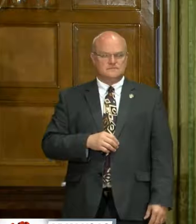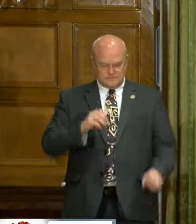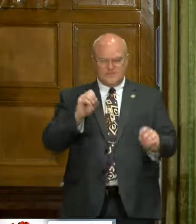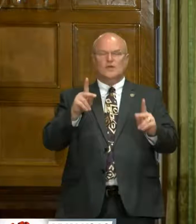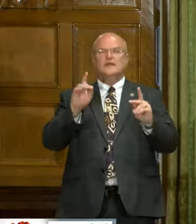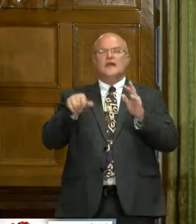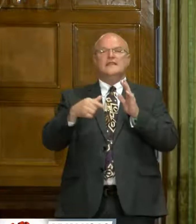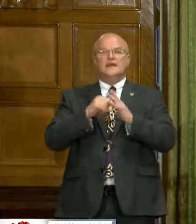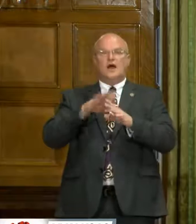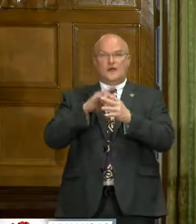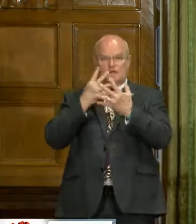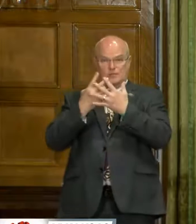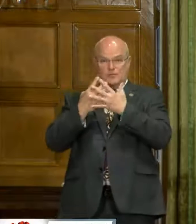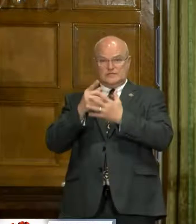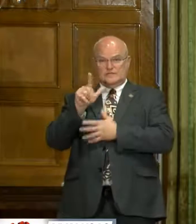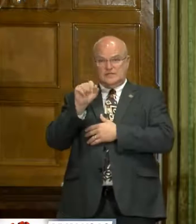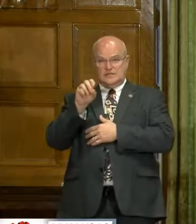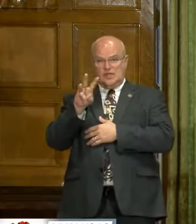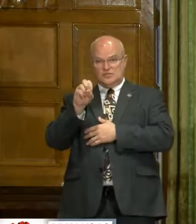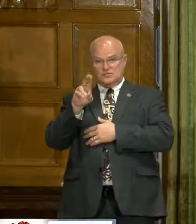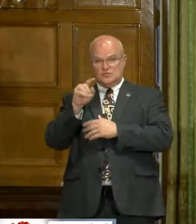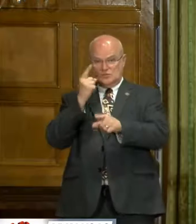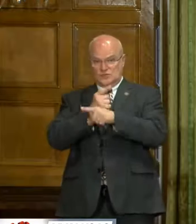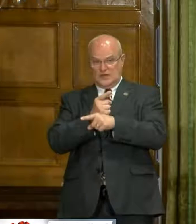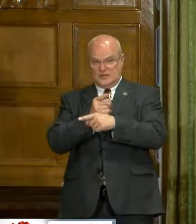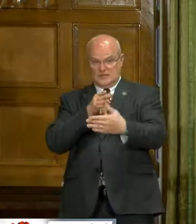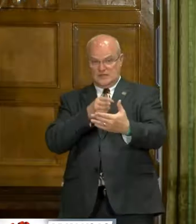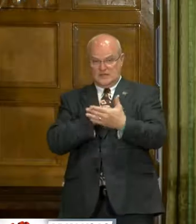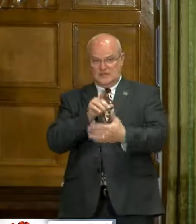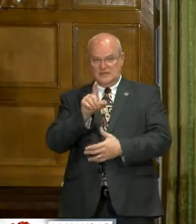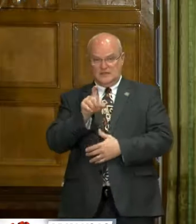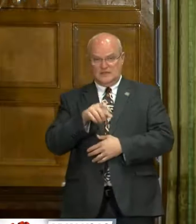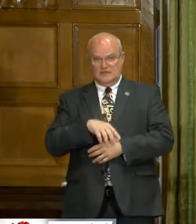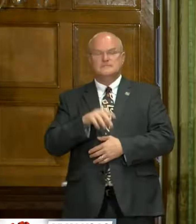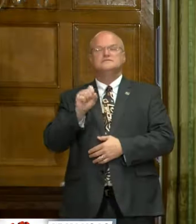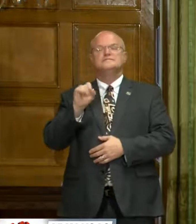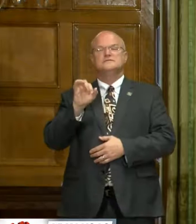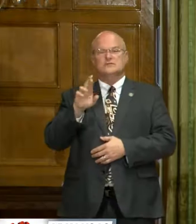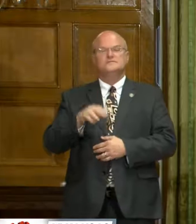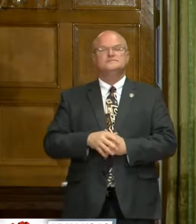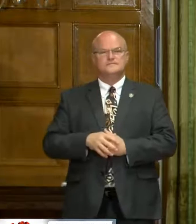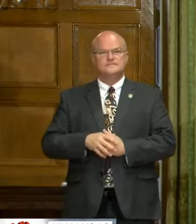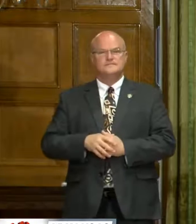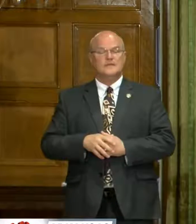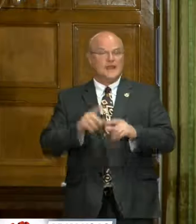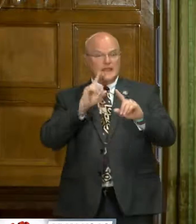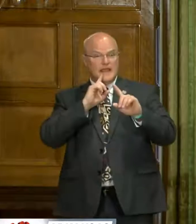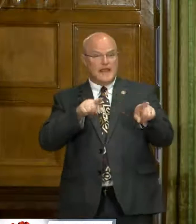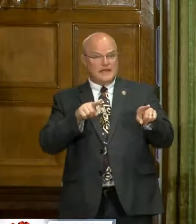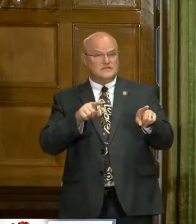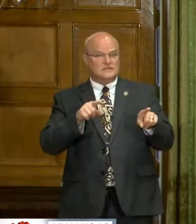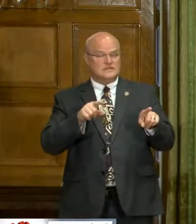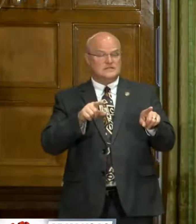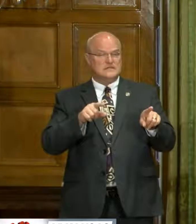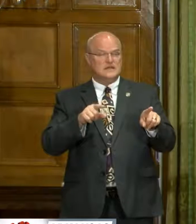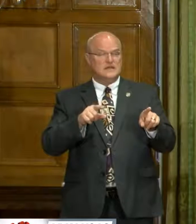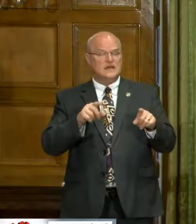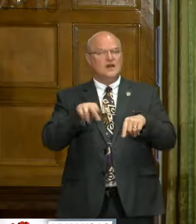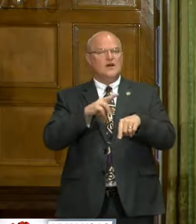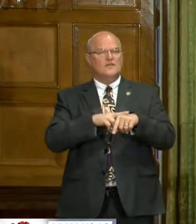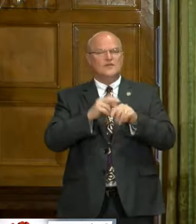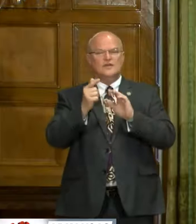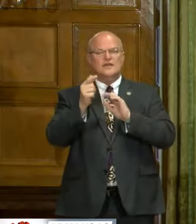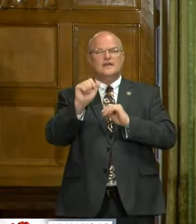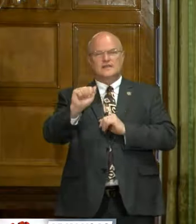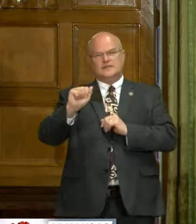Oh, okay, this is on the prison lawsuit, is that correct? Yes, sir. And the answer is, of course,